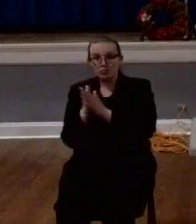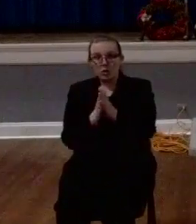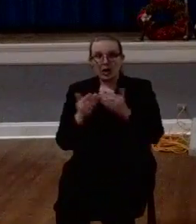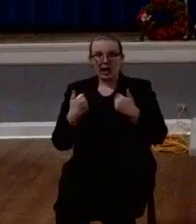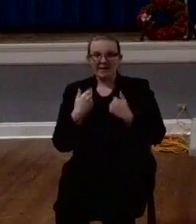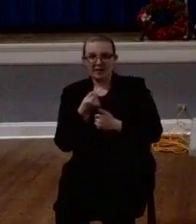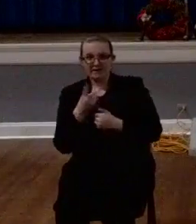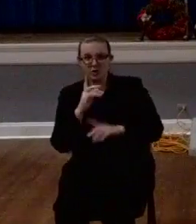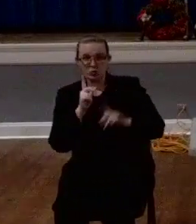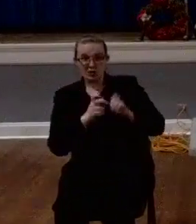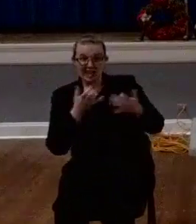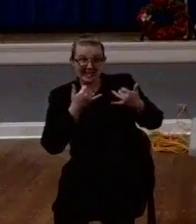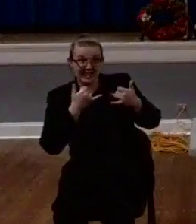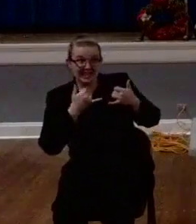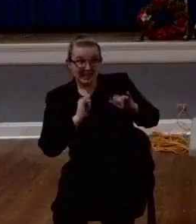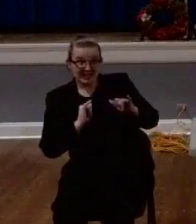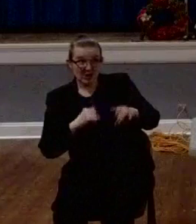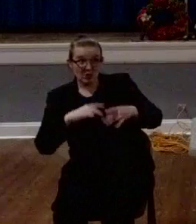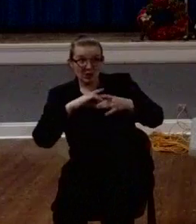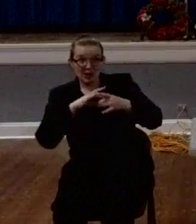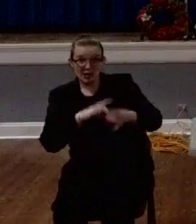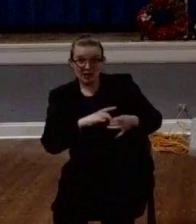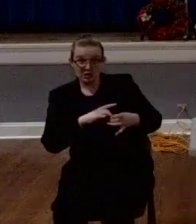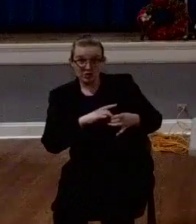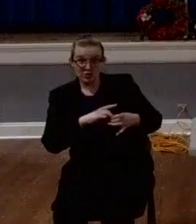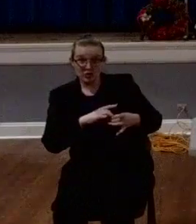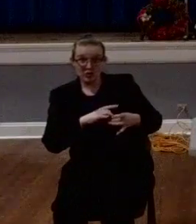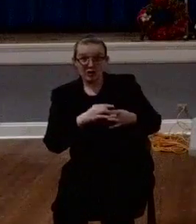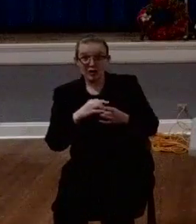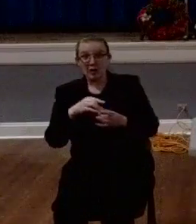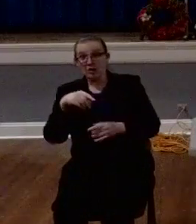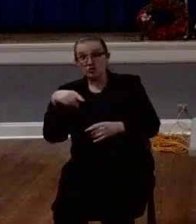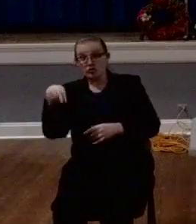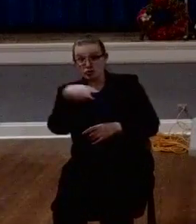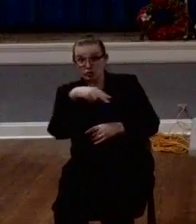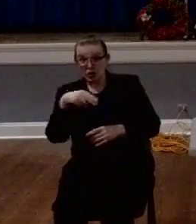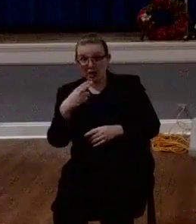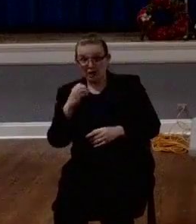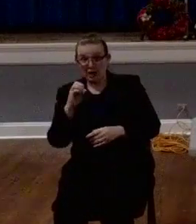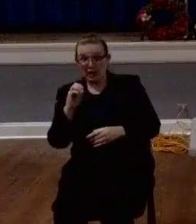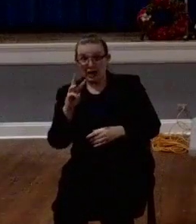to ask. Is it still a part of the Howard Peak Hike and Bike Trail? Yes, ma'am. All righty.